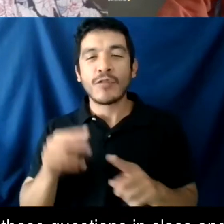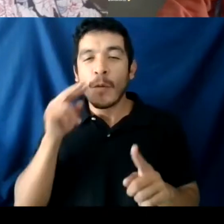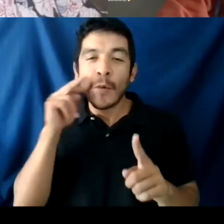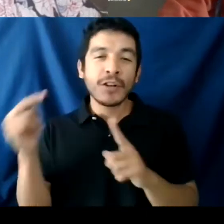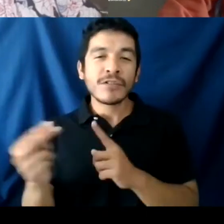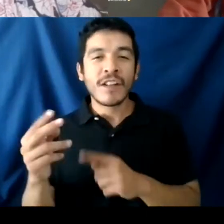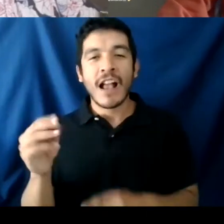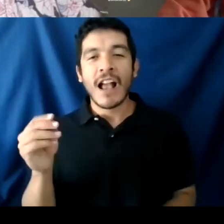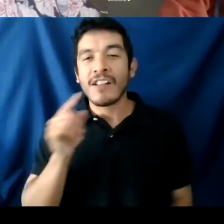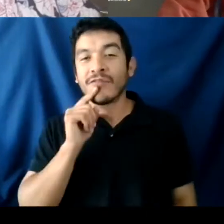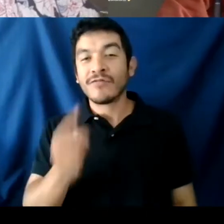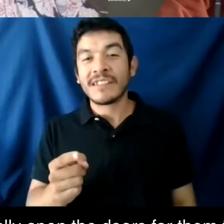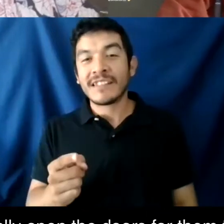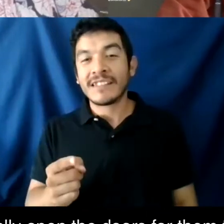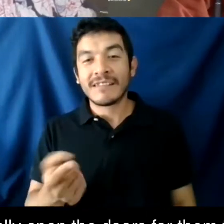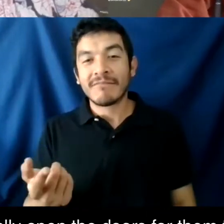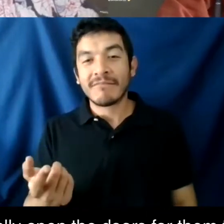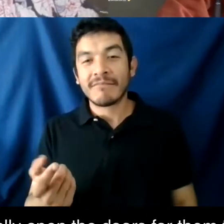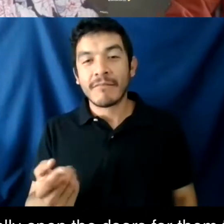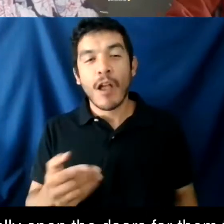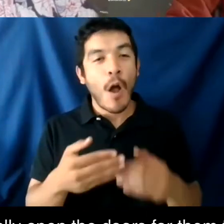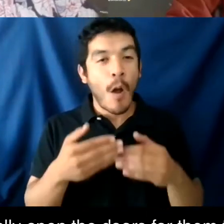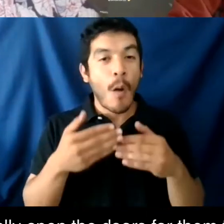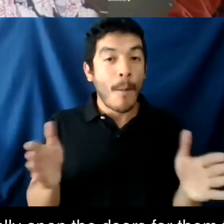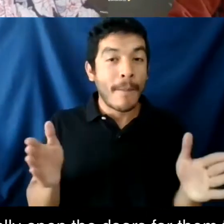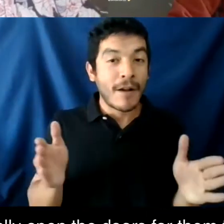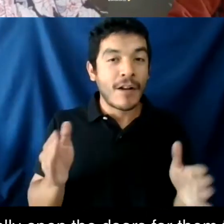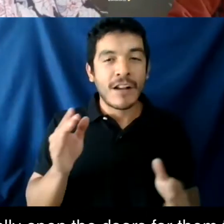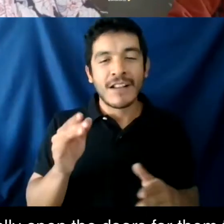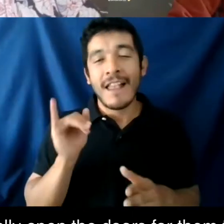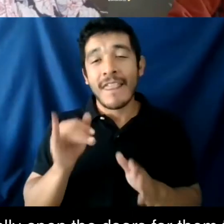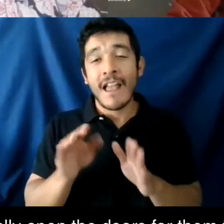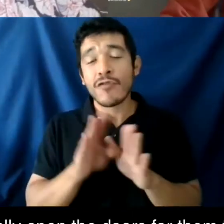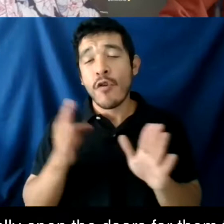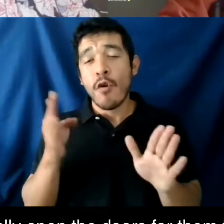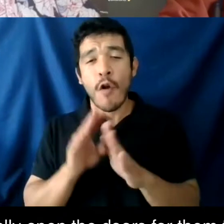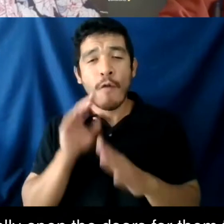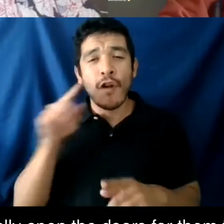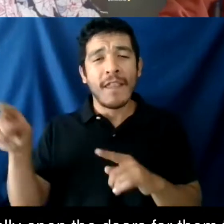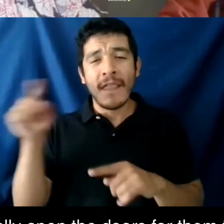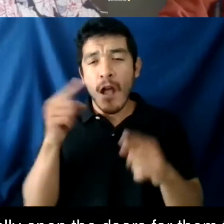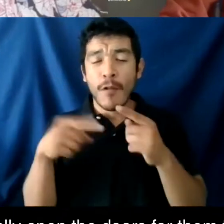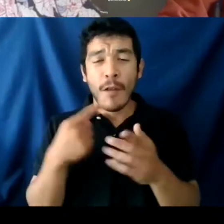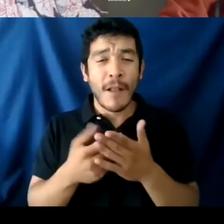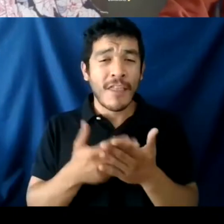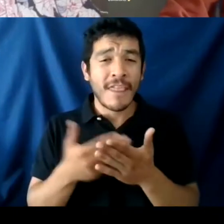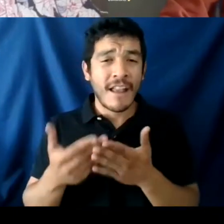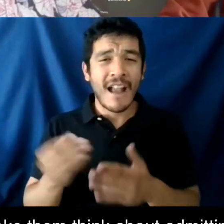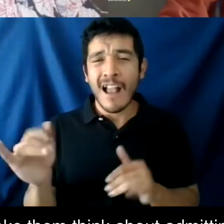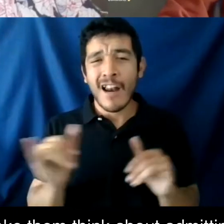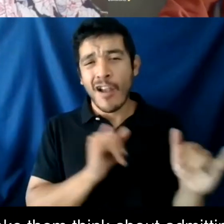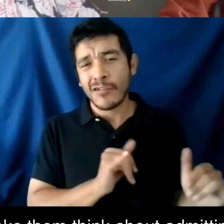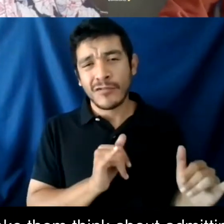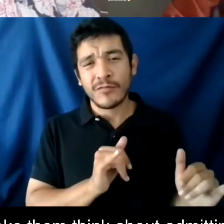and really open the doors for them to think about these things, and also like